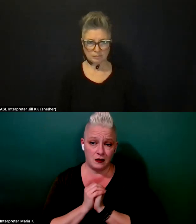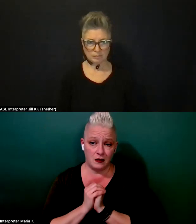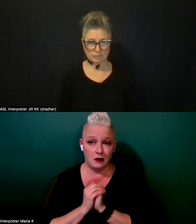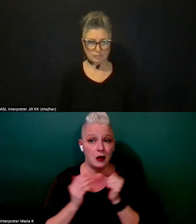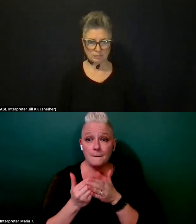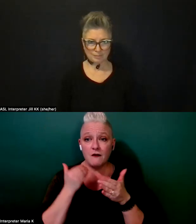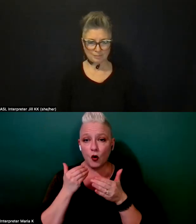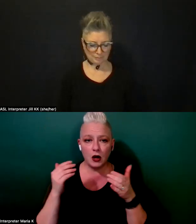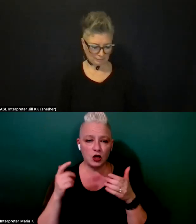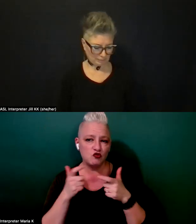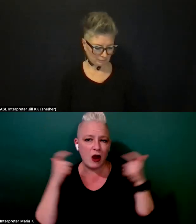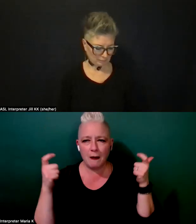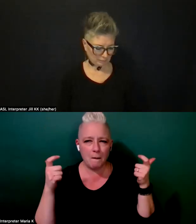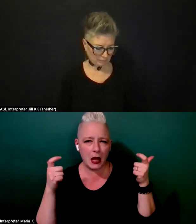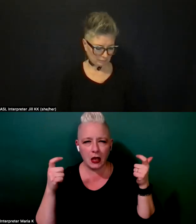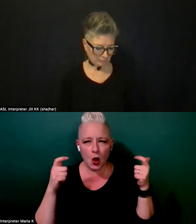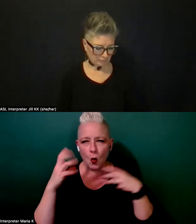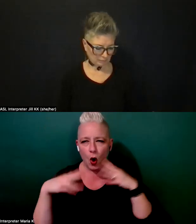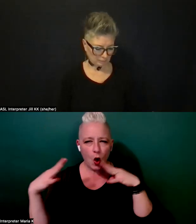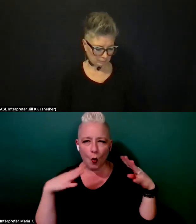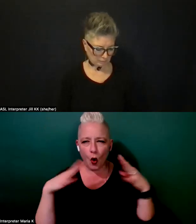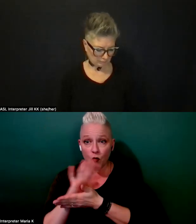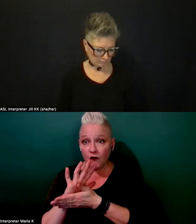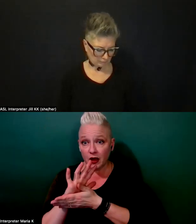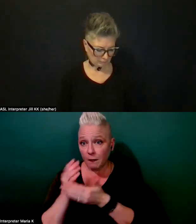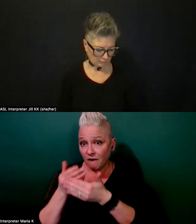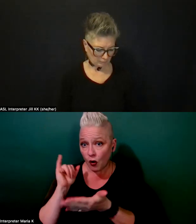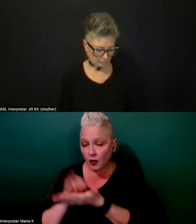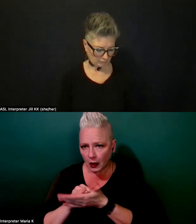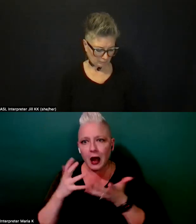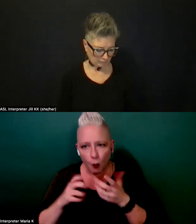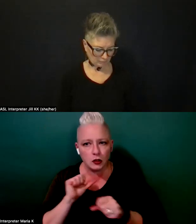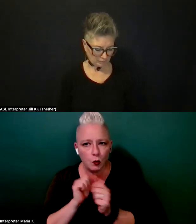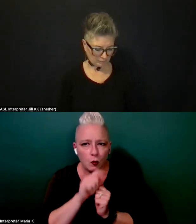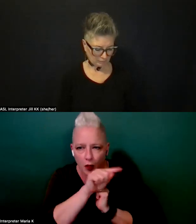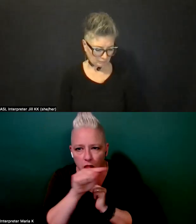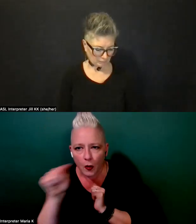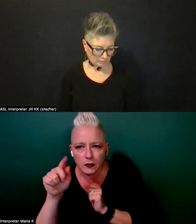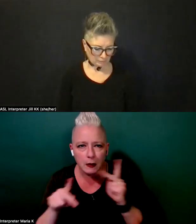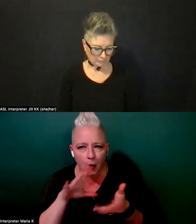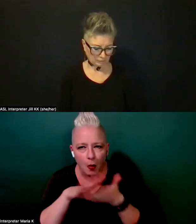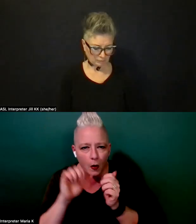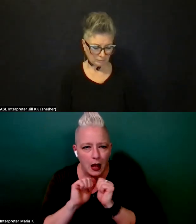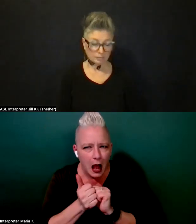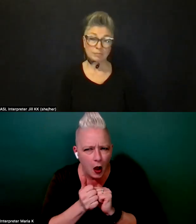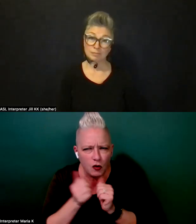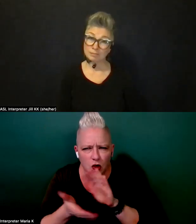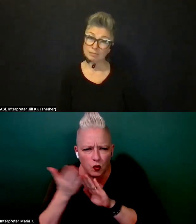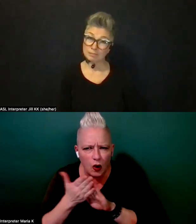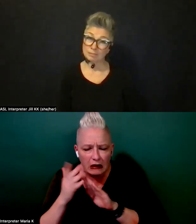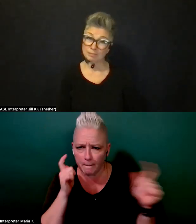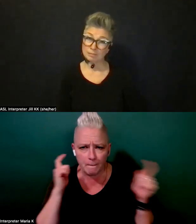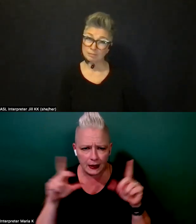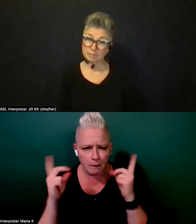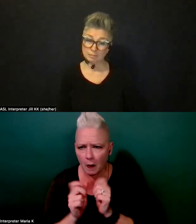great big World War whatever movie, like do want to go work with some of those people to like learn how you run a department of that